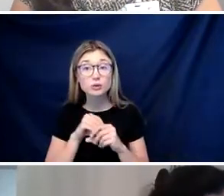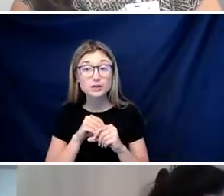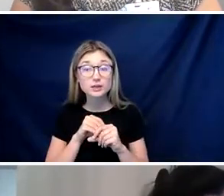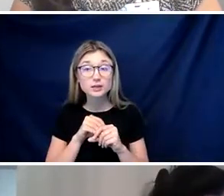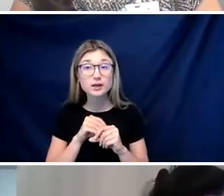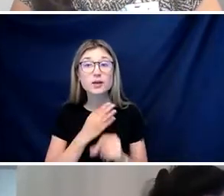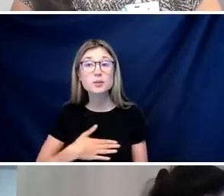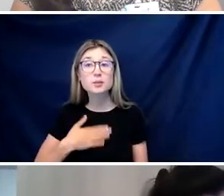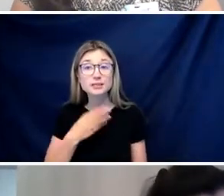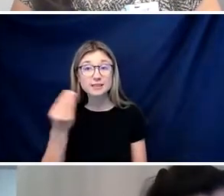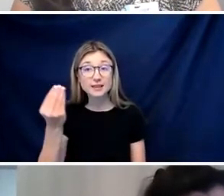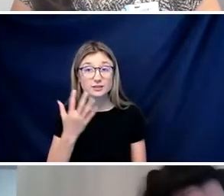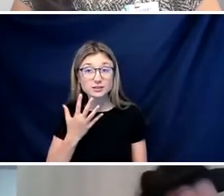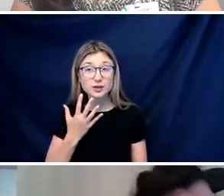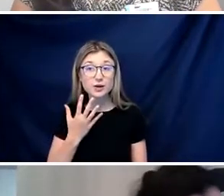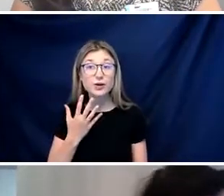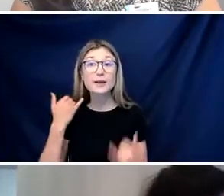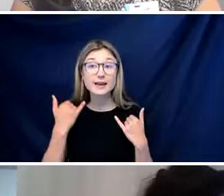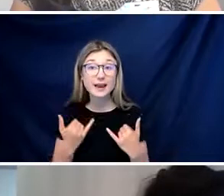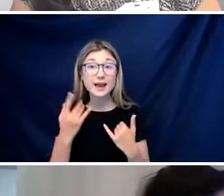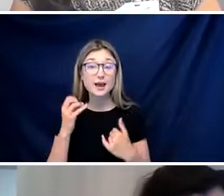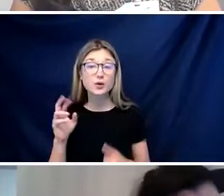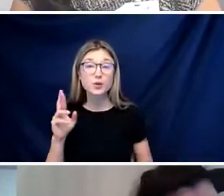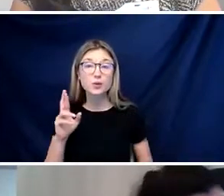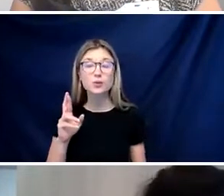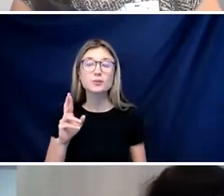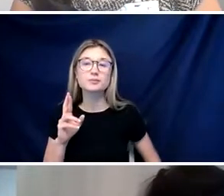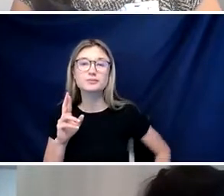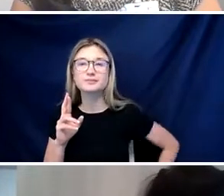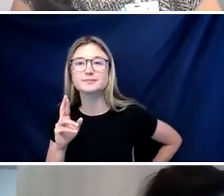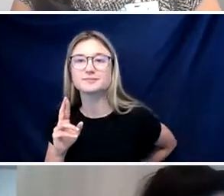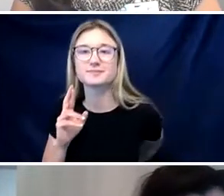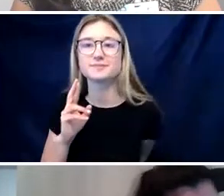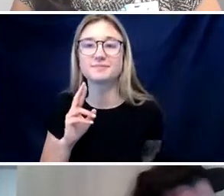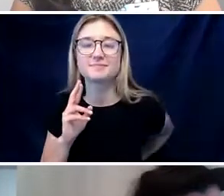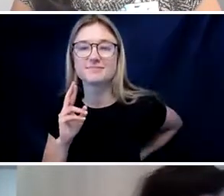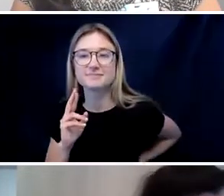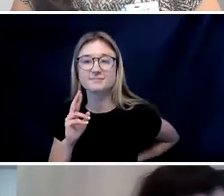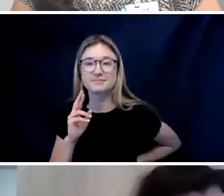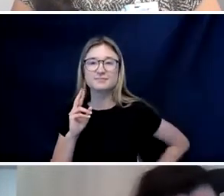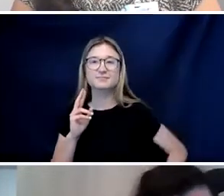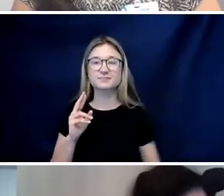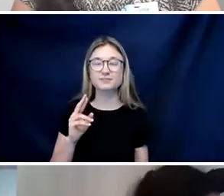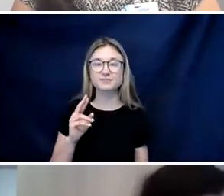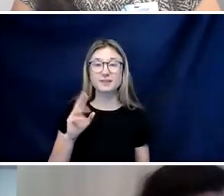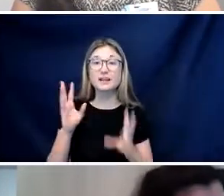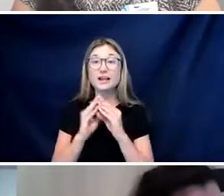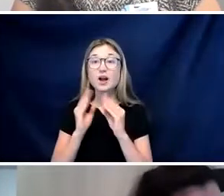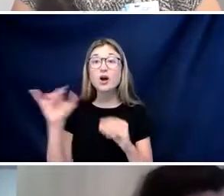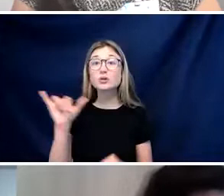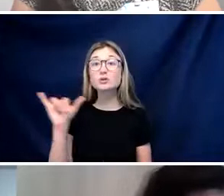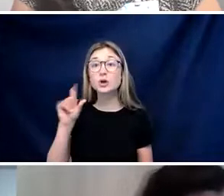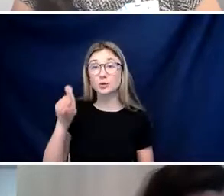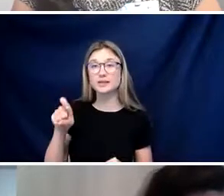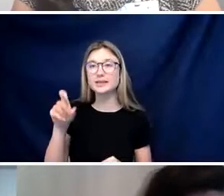please let us know. You can let us know now, or in sessions, as well as like who can present the